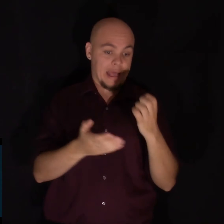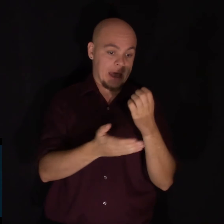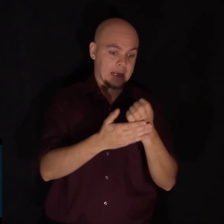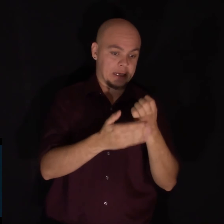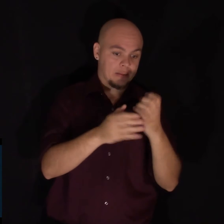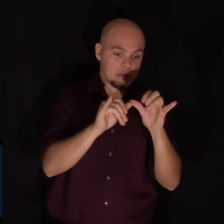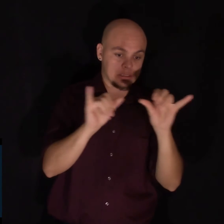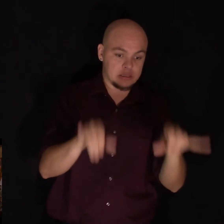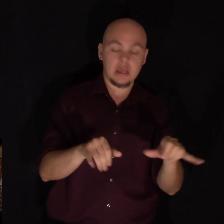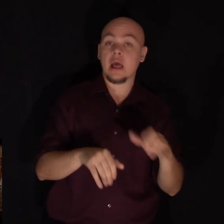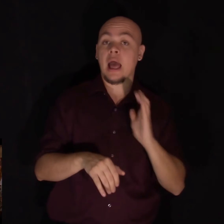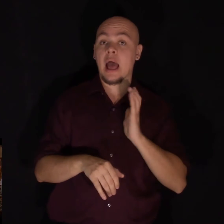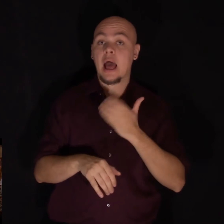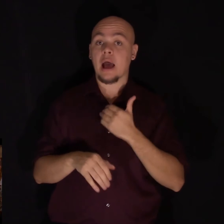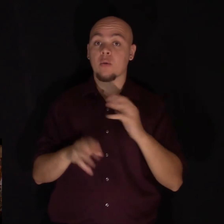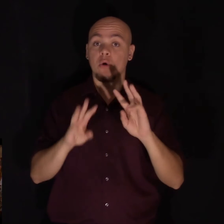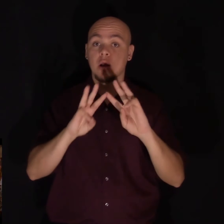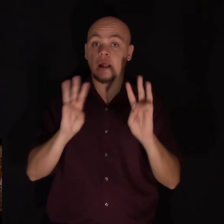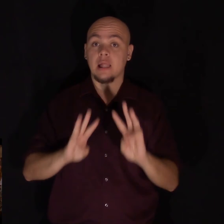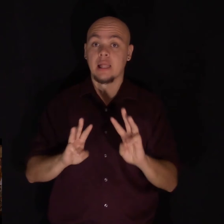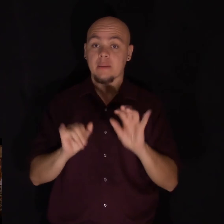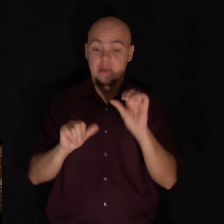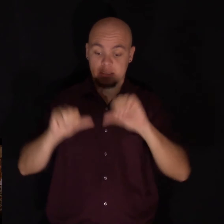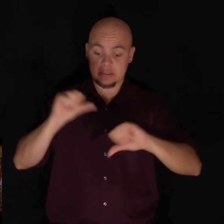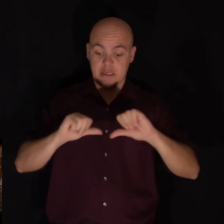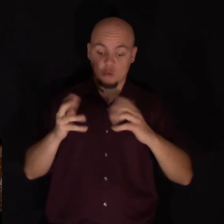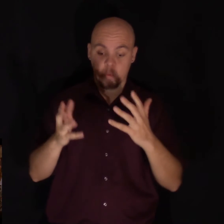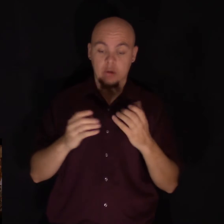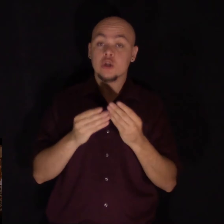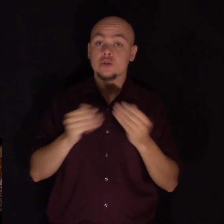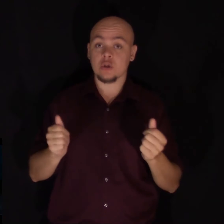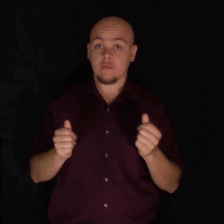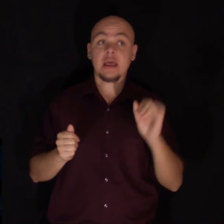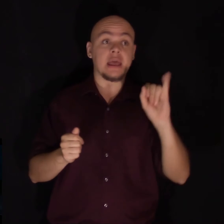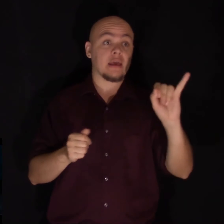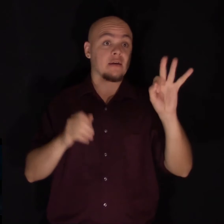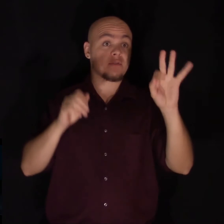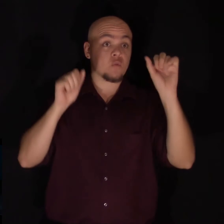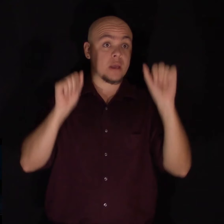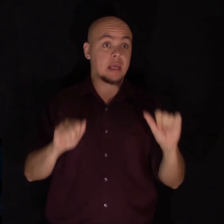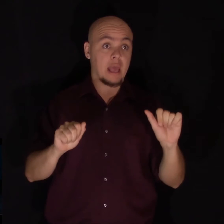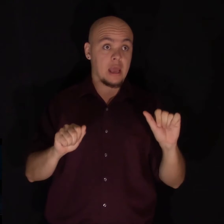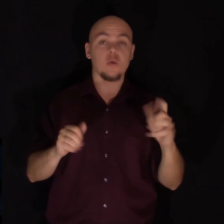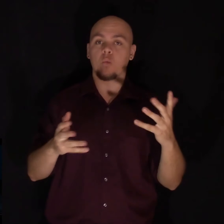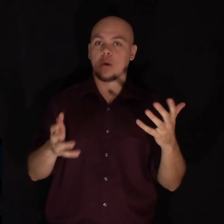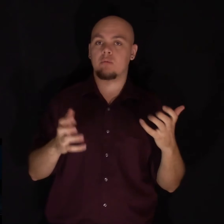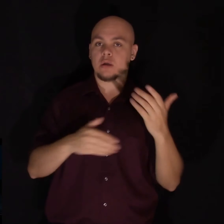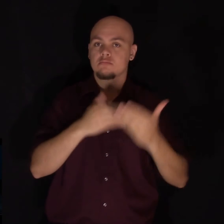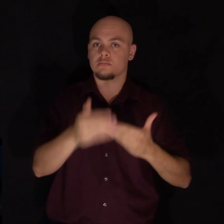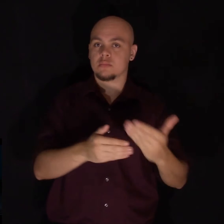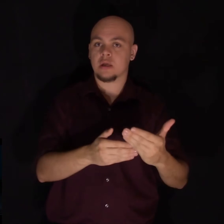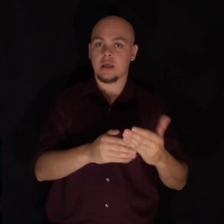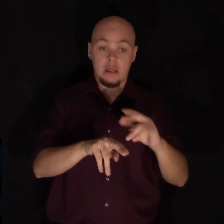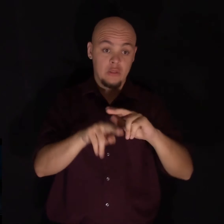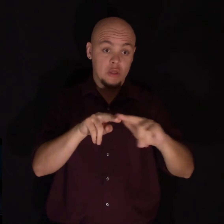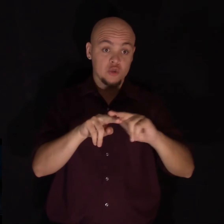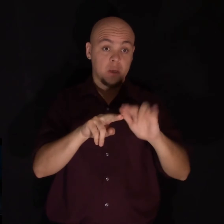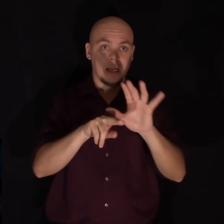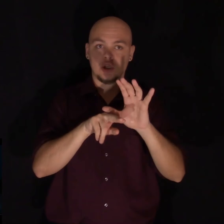improve our climate science. So we will do this if we can. The train is already out of the station, and there's no brake to pull.